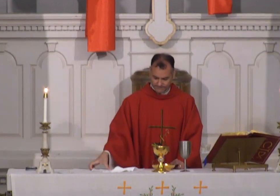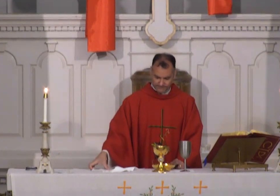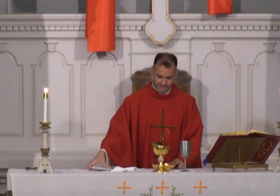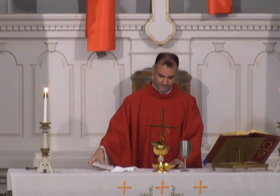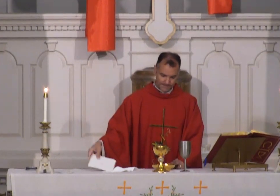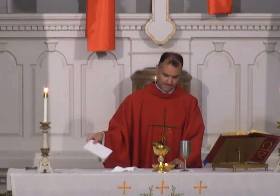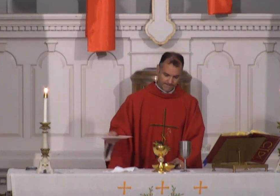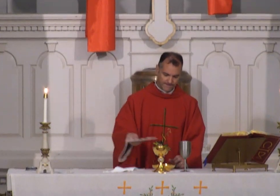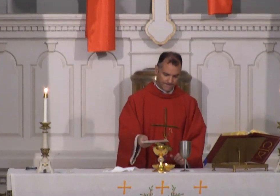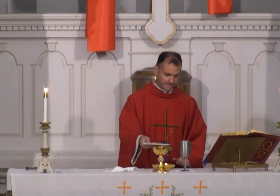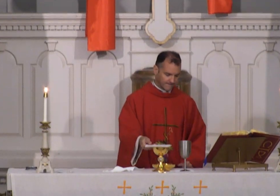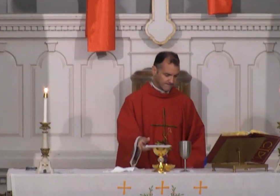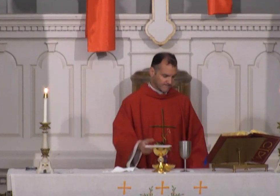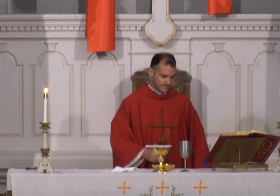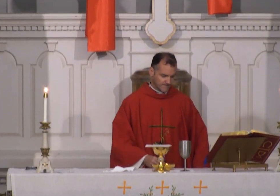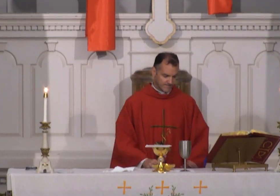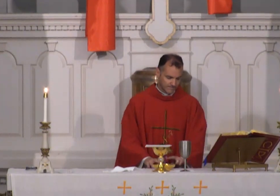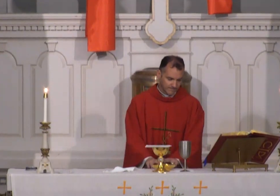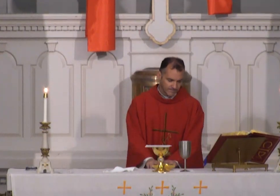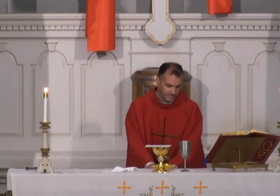firmans pertui.